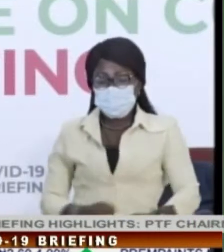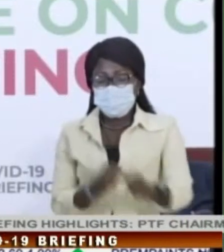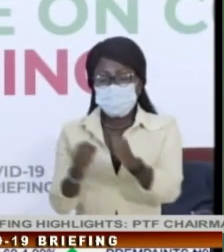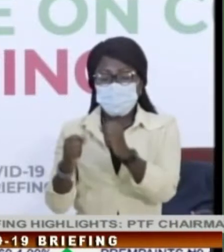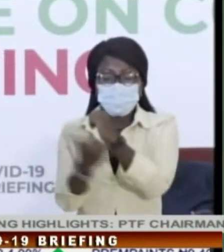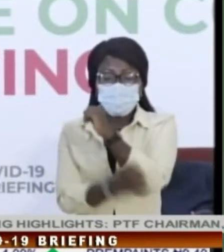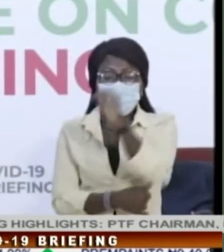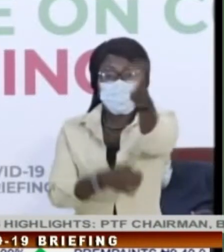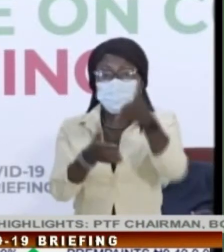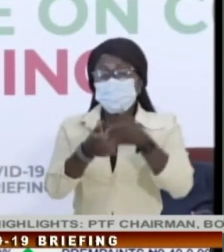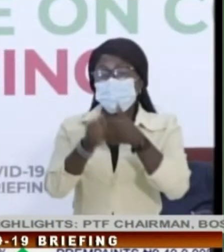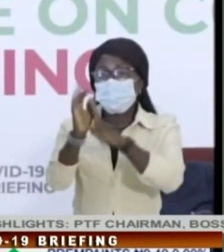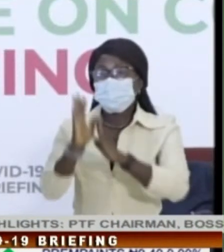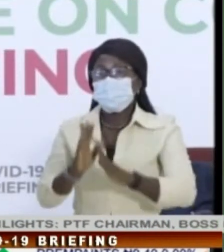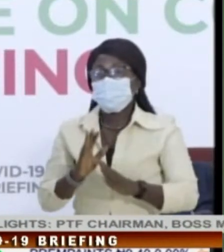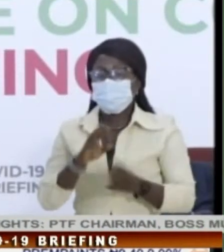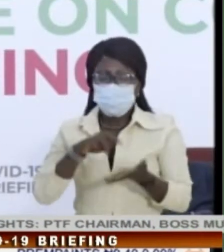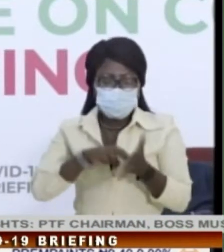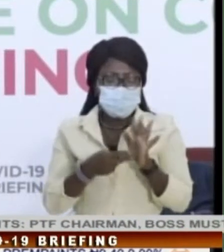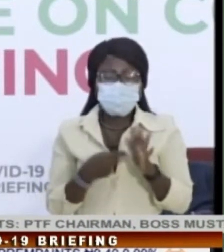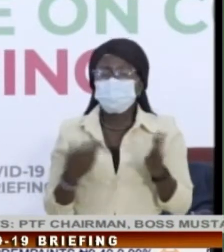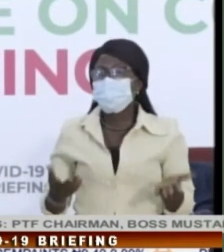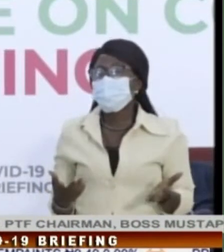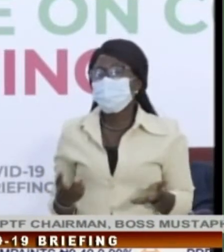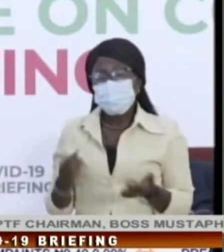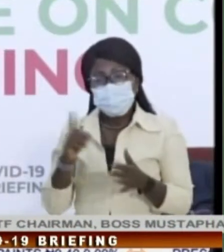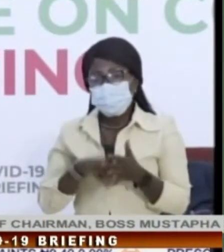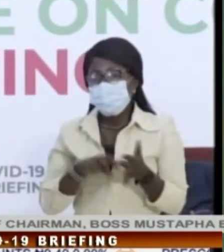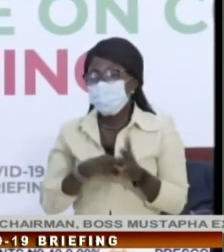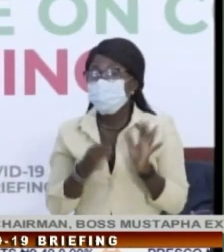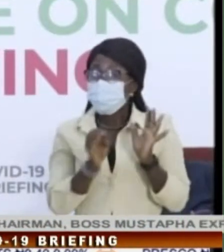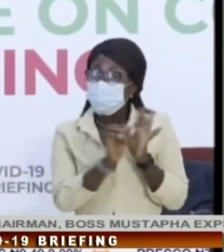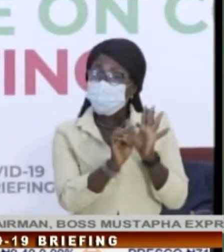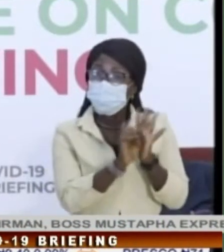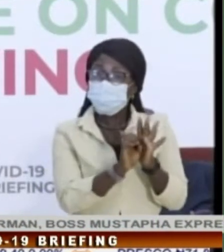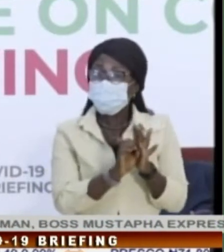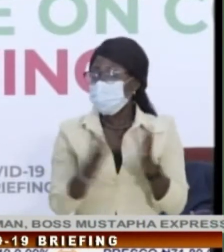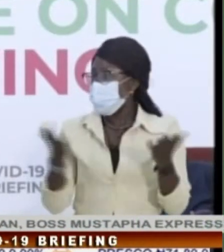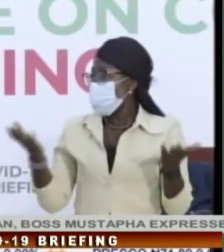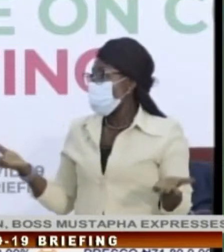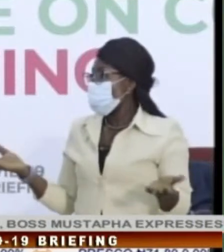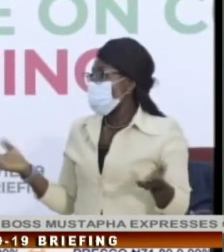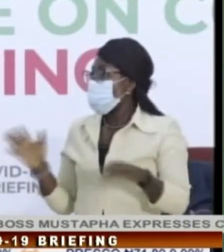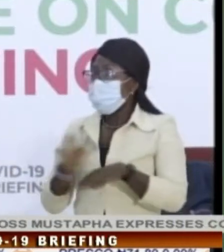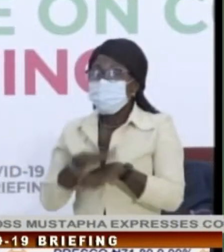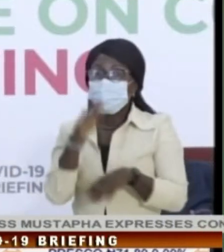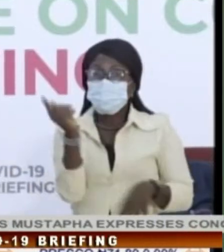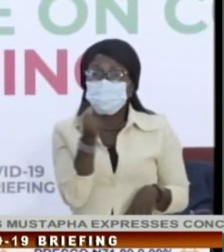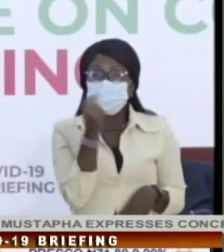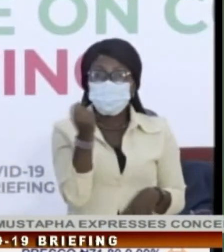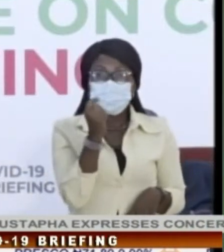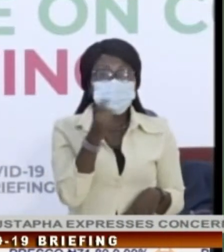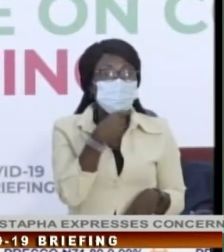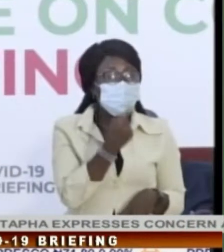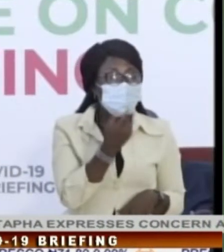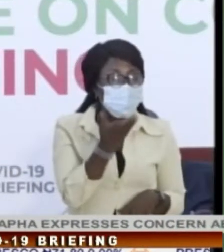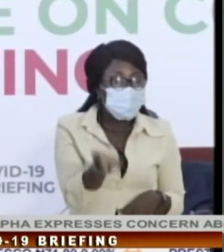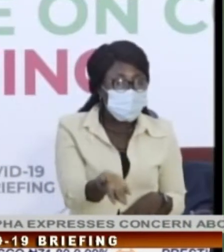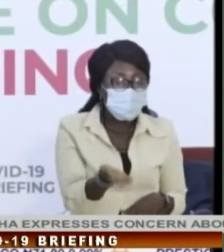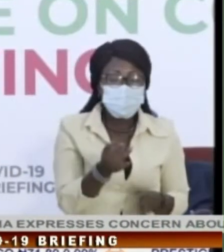leadership means. What it means is that, for example, I believe that on Tuesday, I mentioned